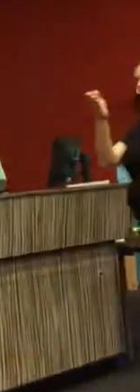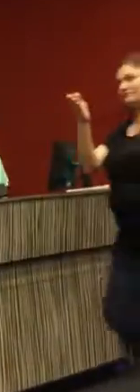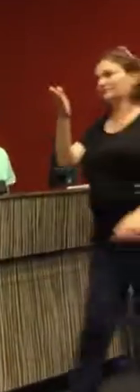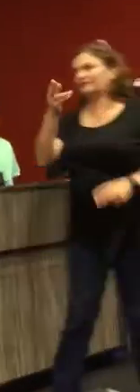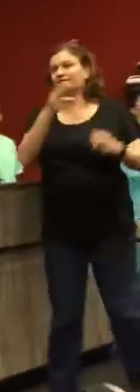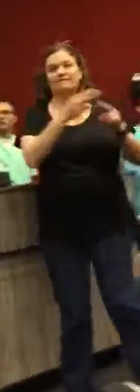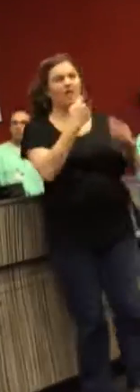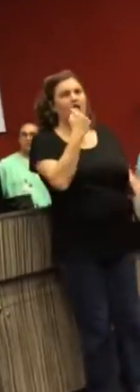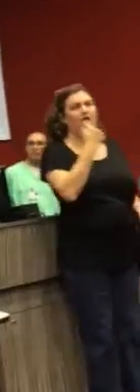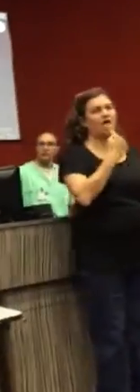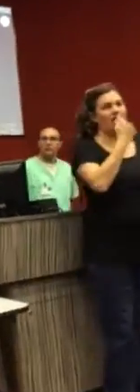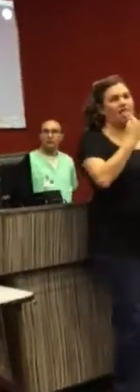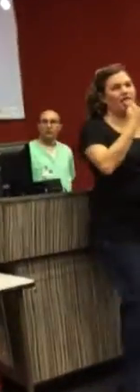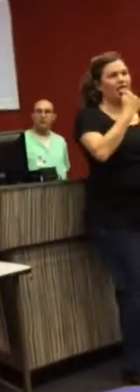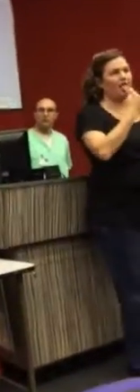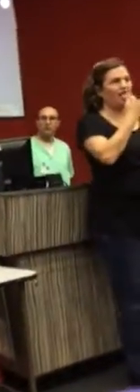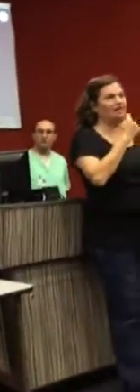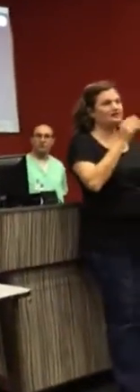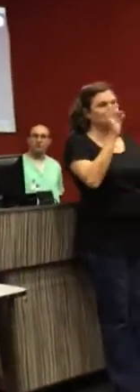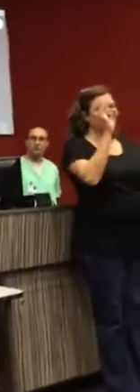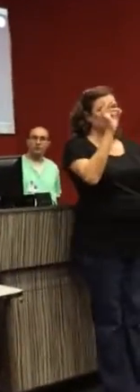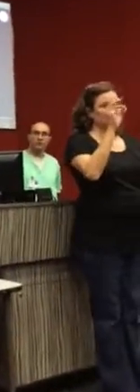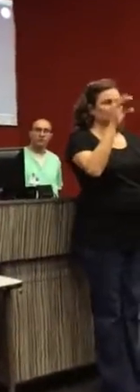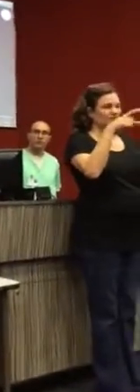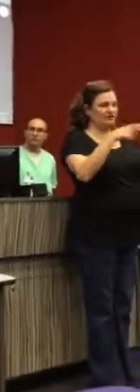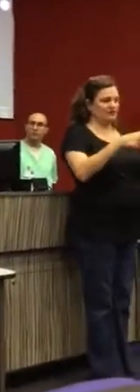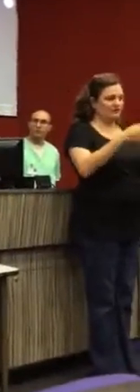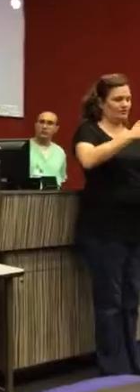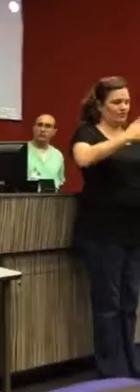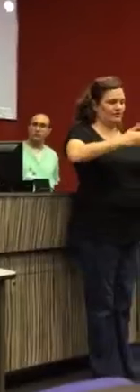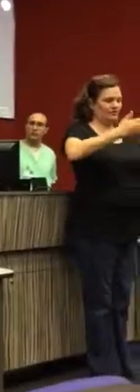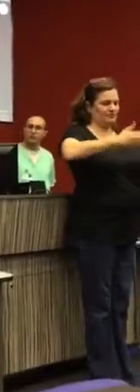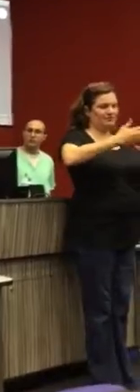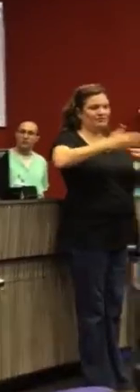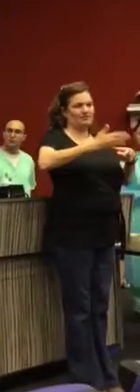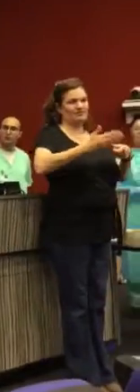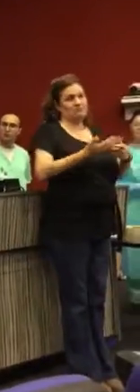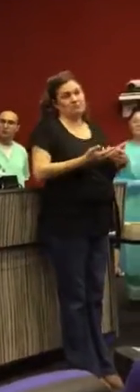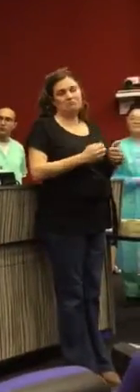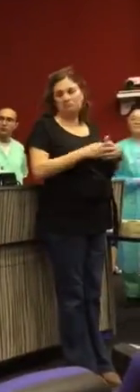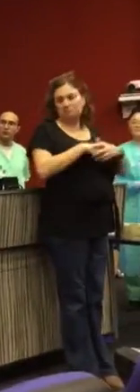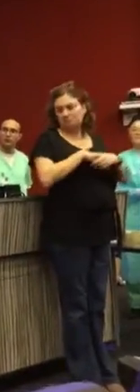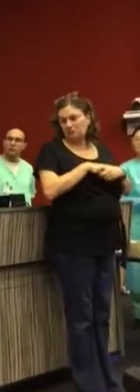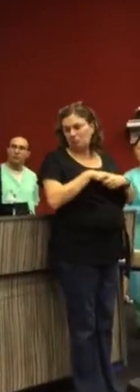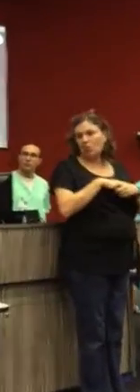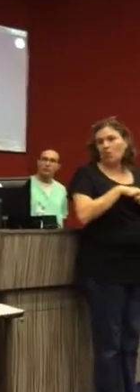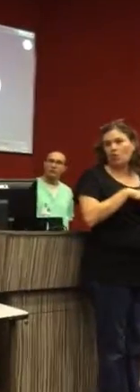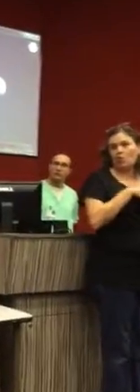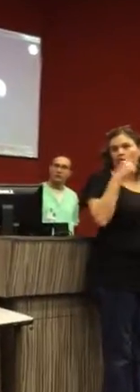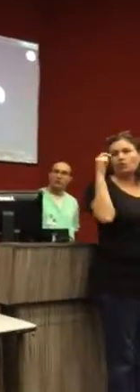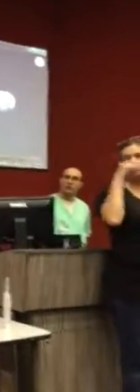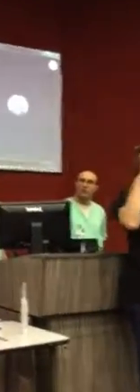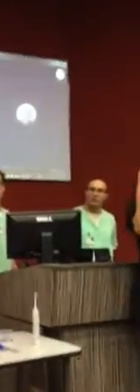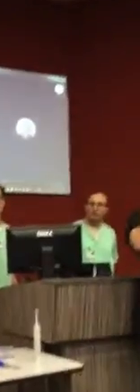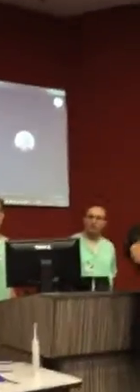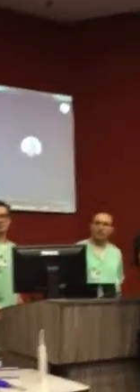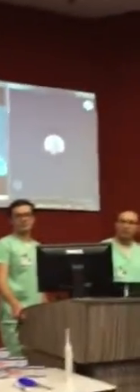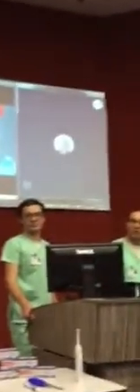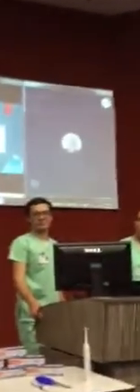your tongue. So you can use those as well, or else you have a different range of toothbrushes that